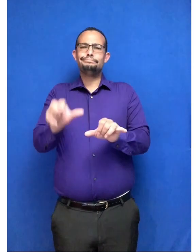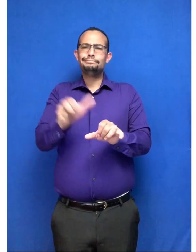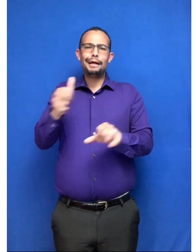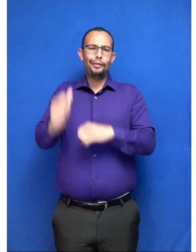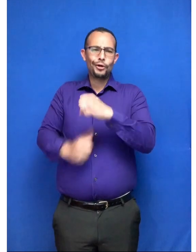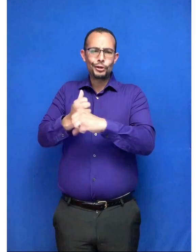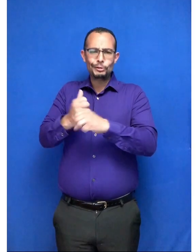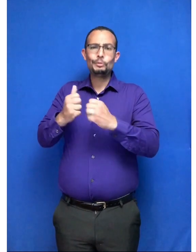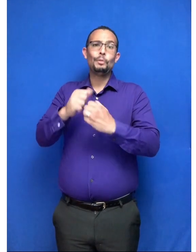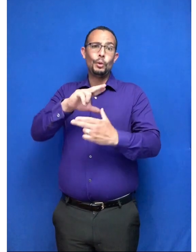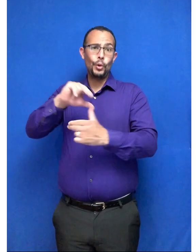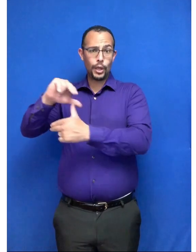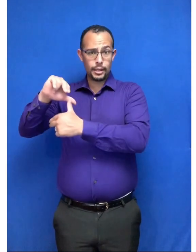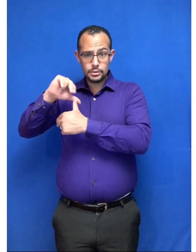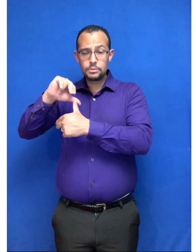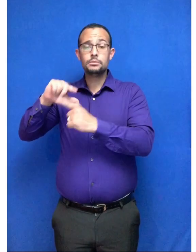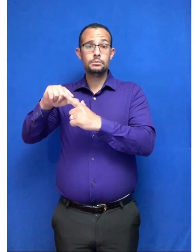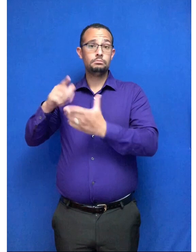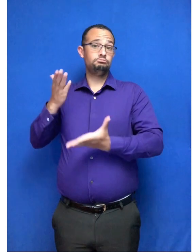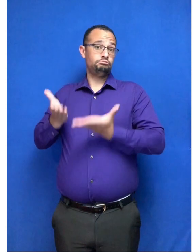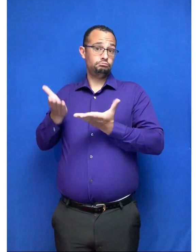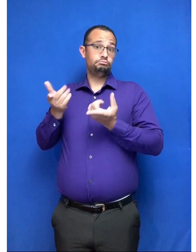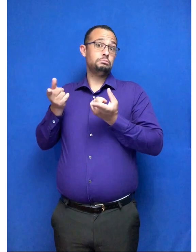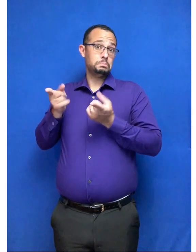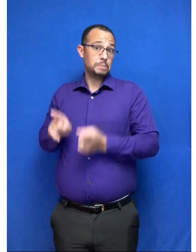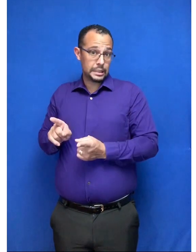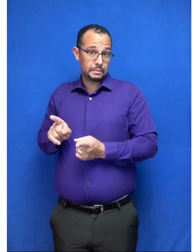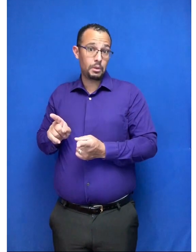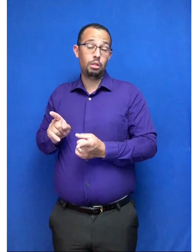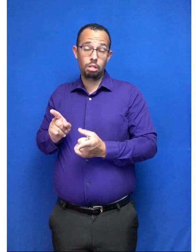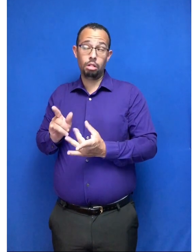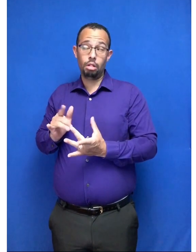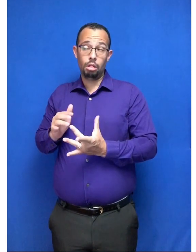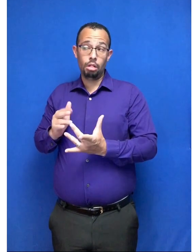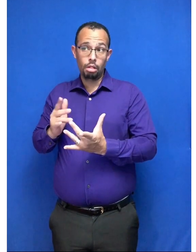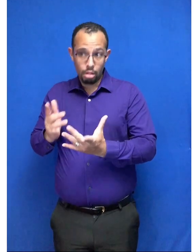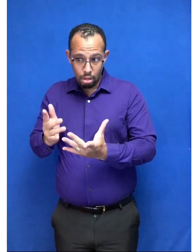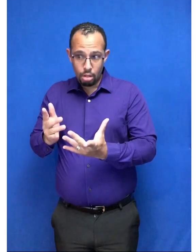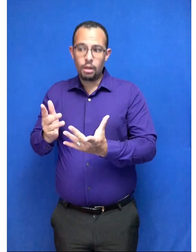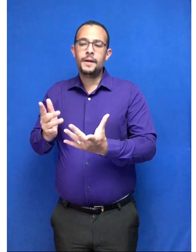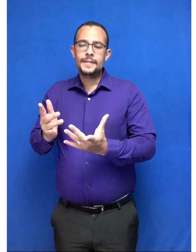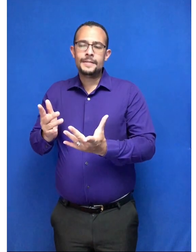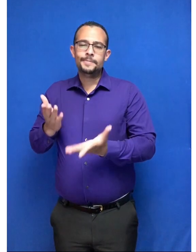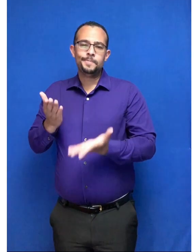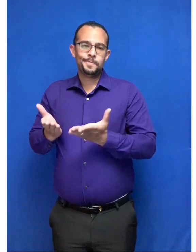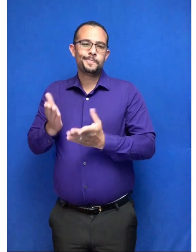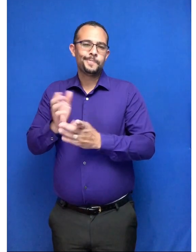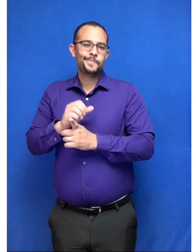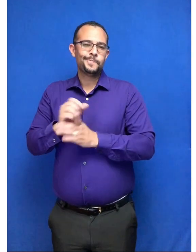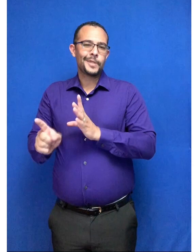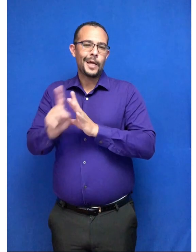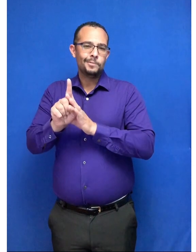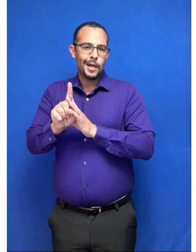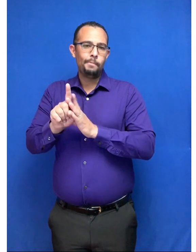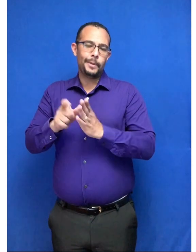Of course, just like any other hurricane season, it is possible that things may get to a point where you would need